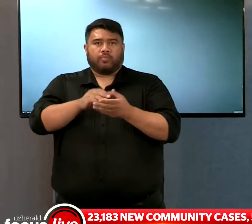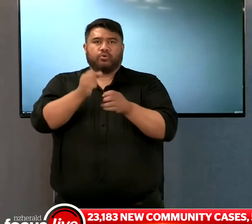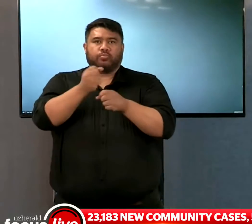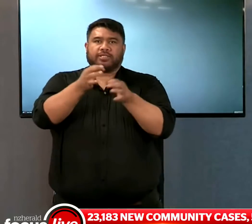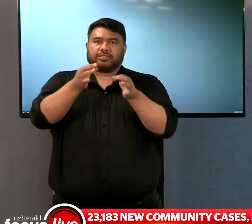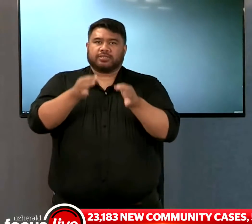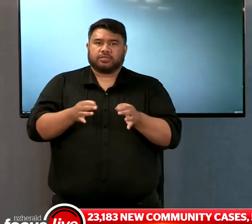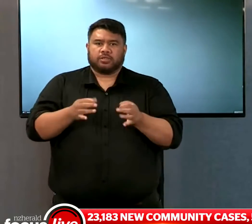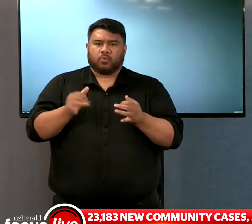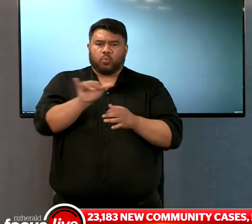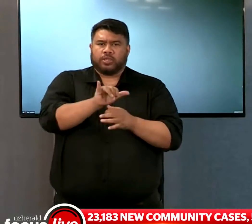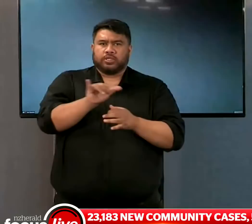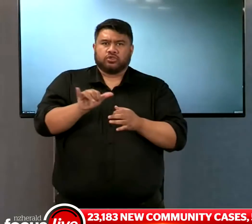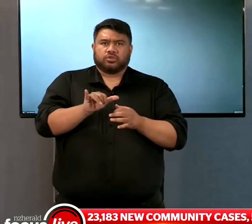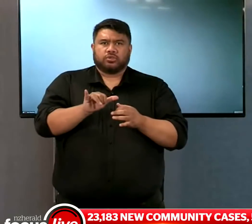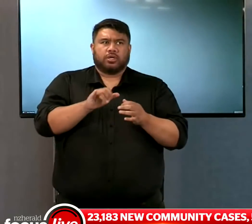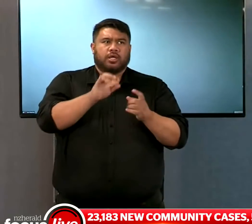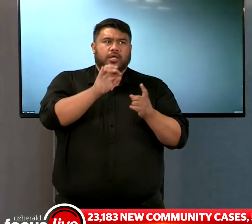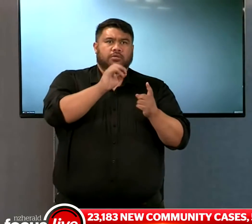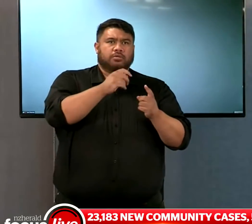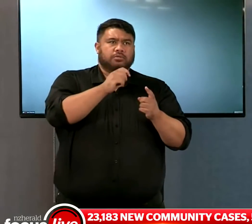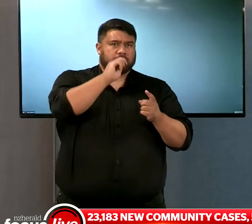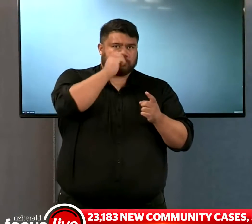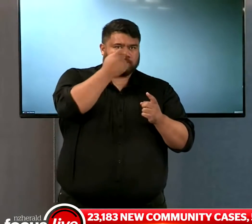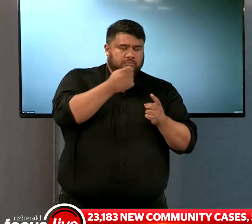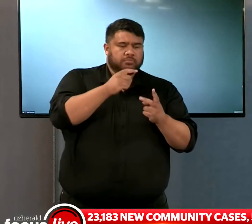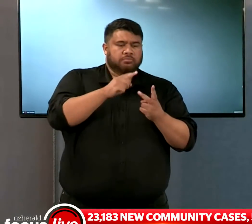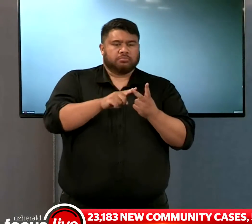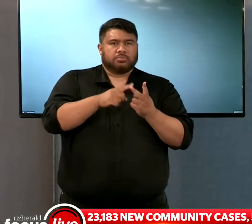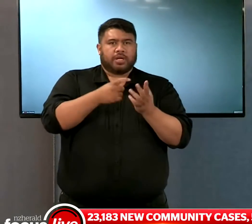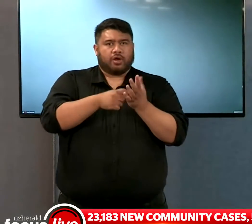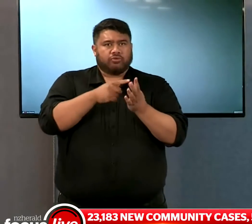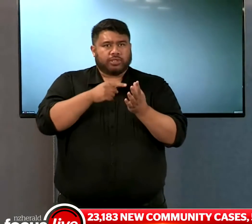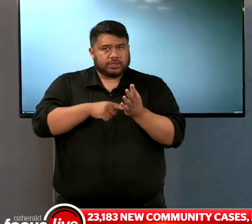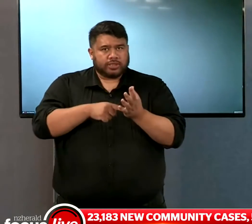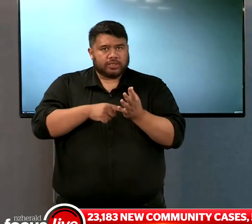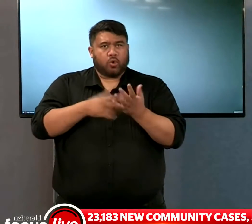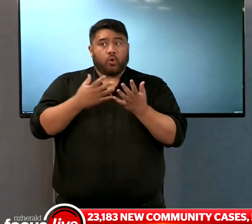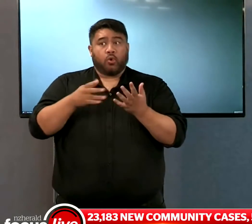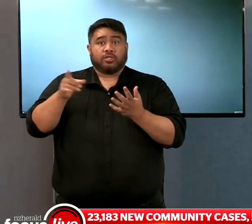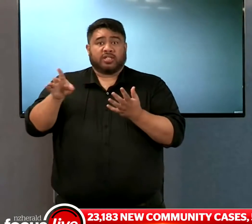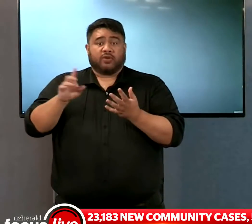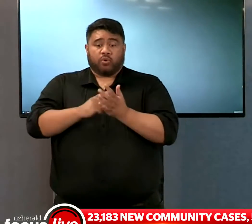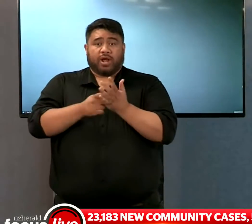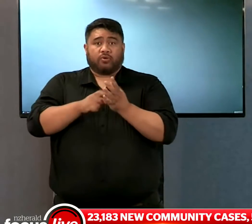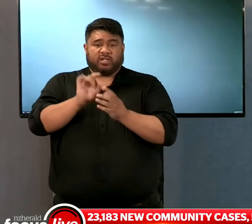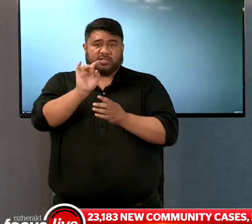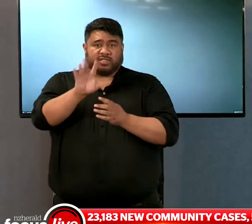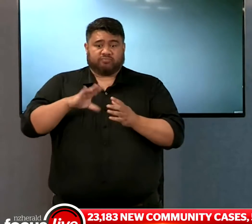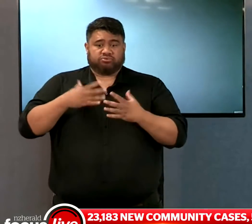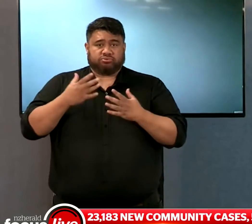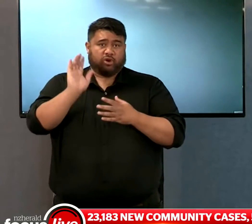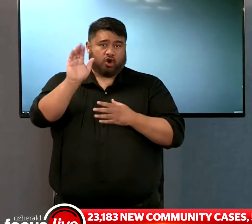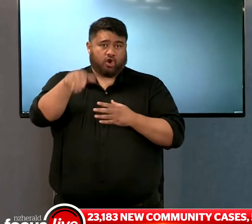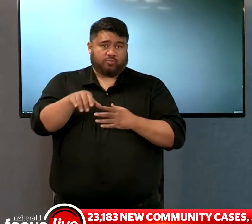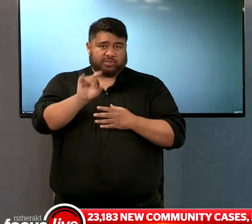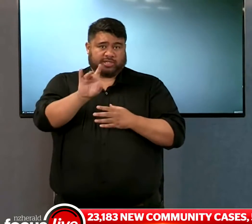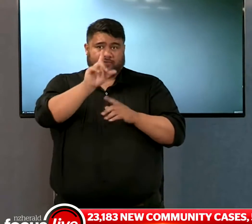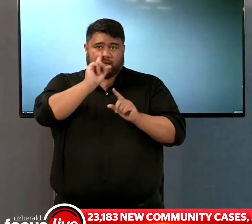be a PCR test, a supervised rapid antigen test, or they may give you rapid antigen tests to take home for you and your